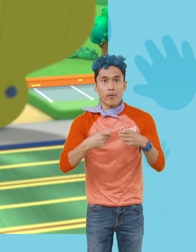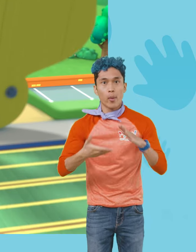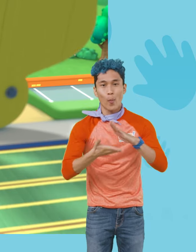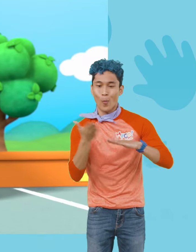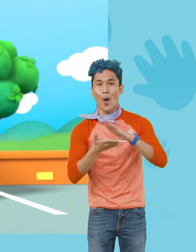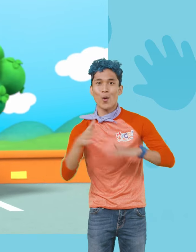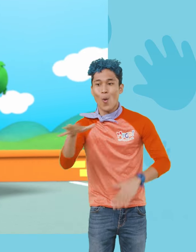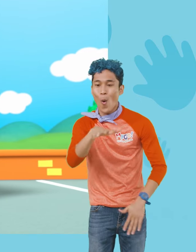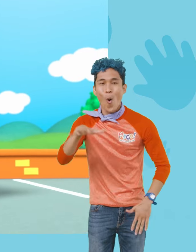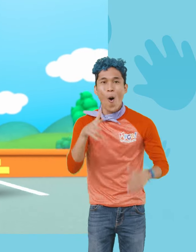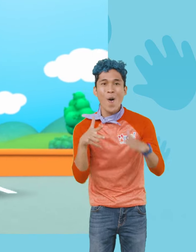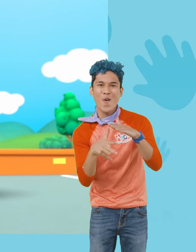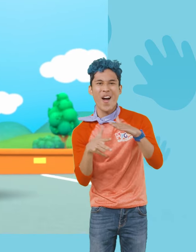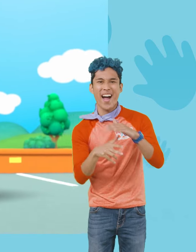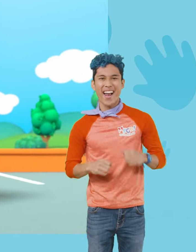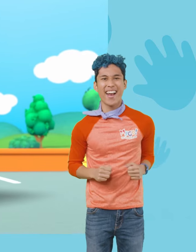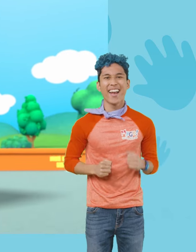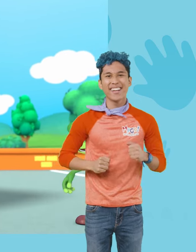garage.